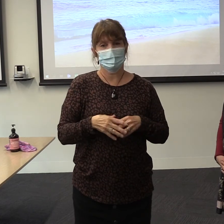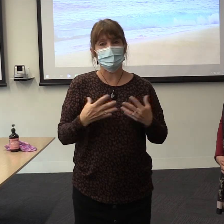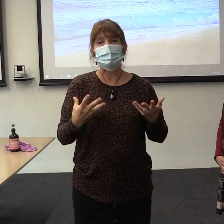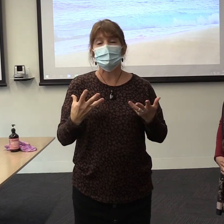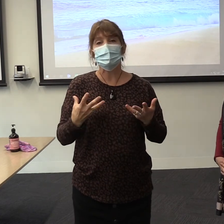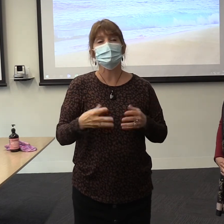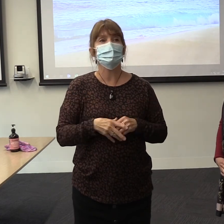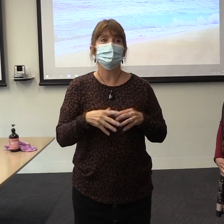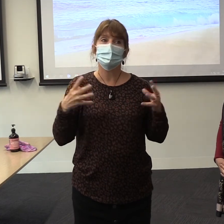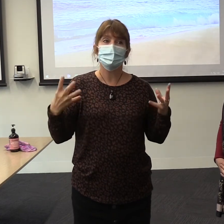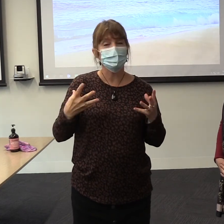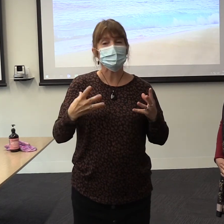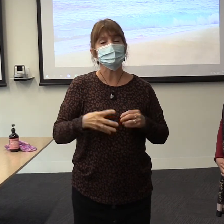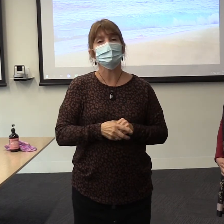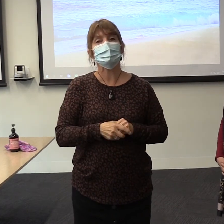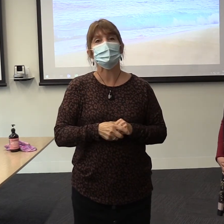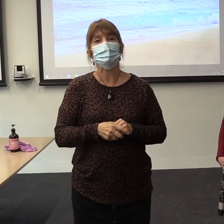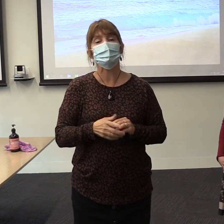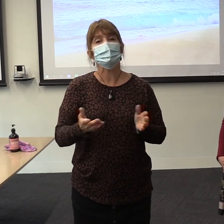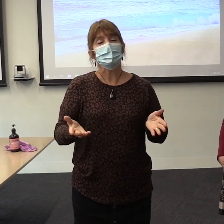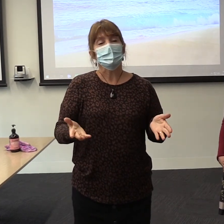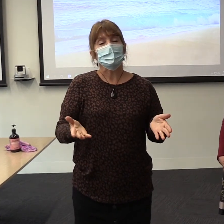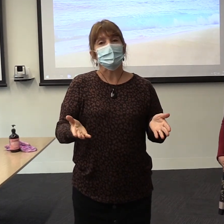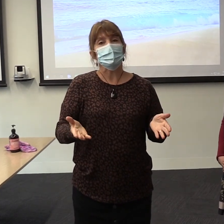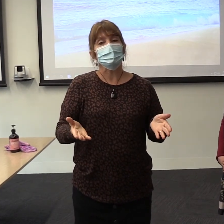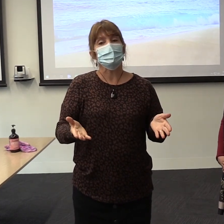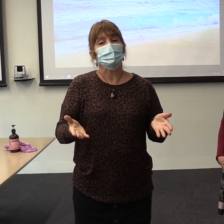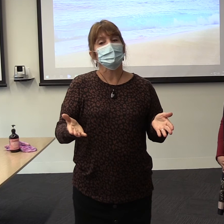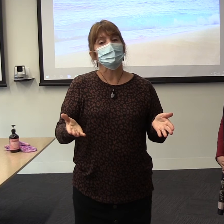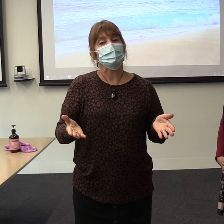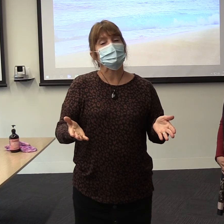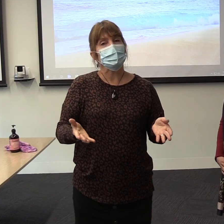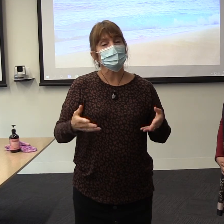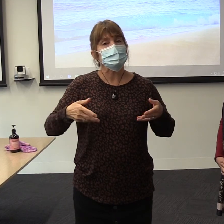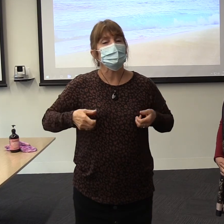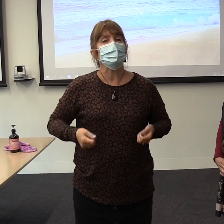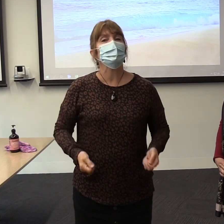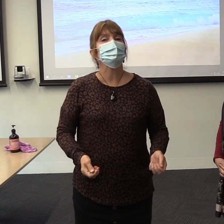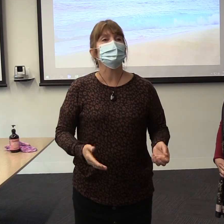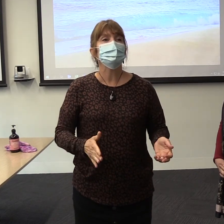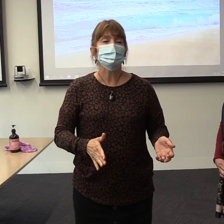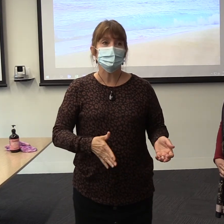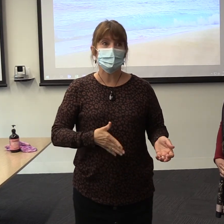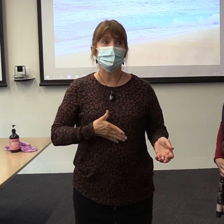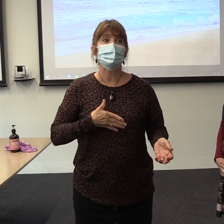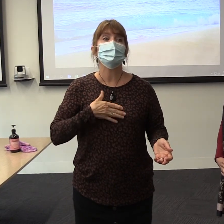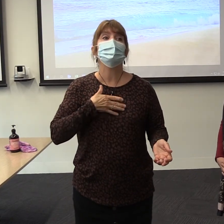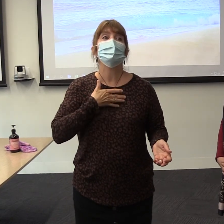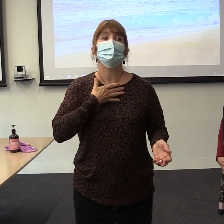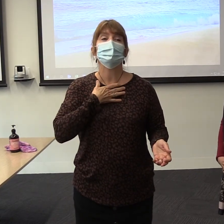do something to kind of fix a situation, because it helps to ground you to breathe in compassion